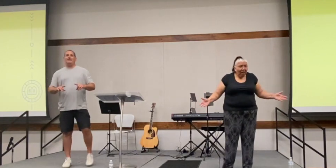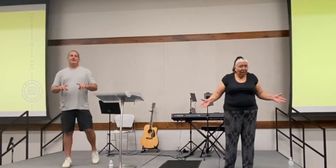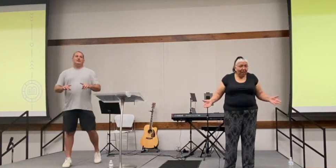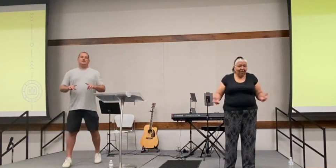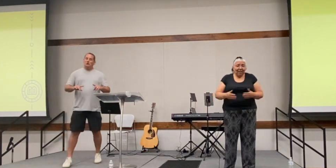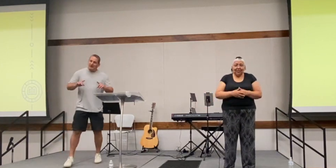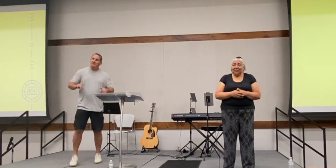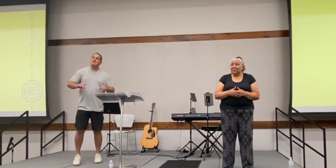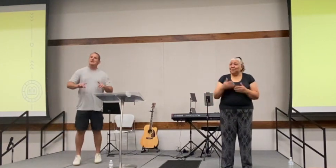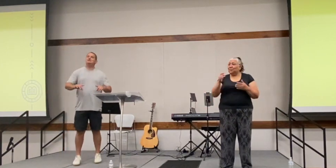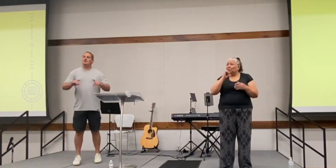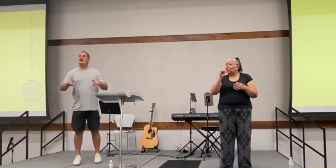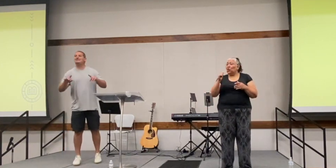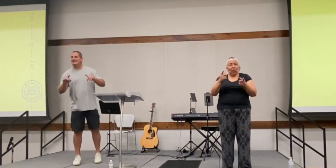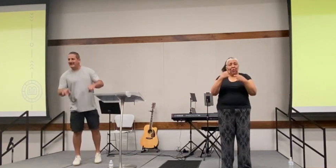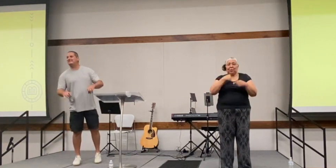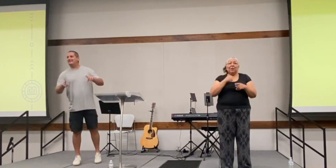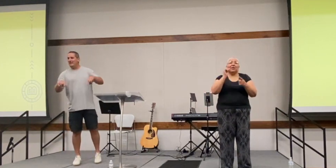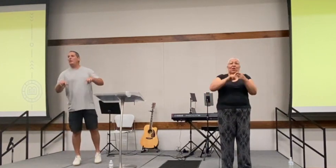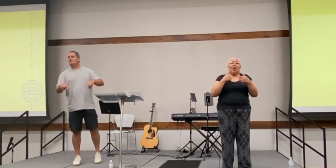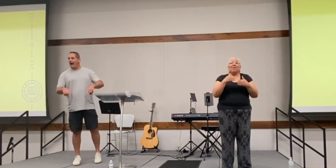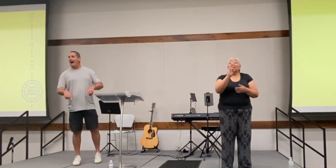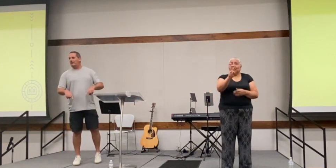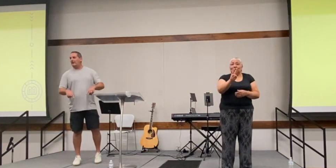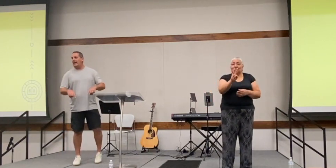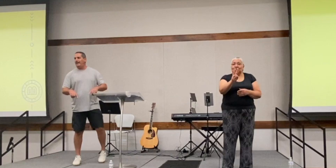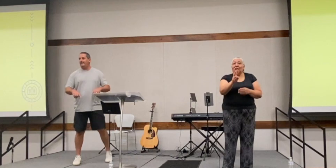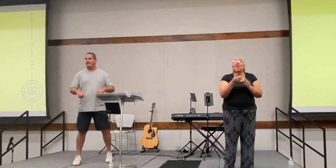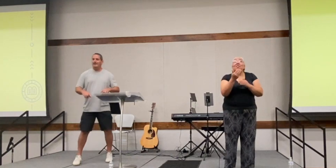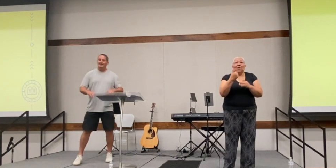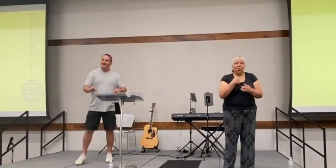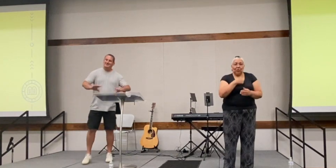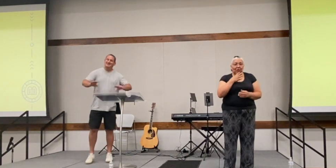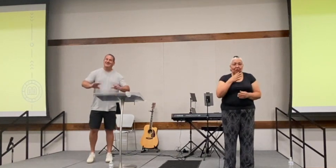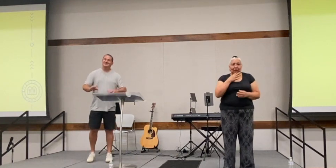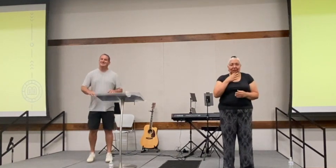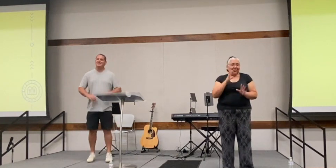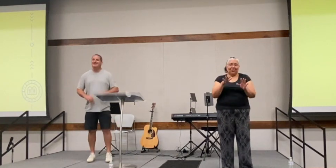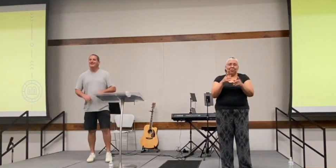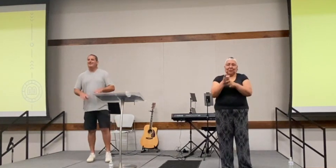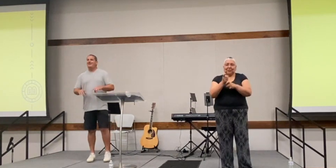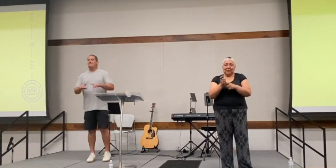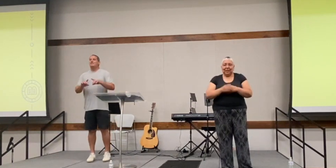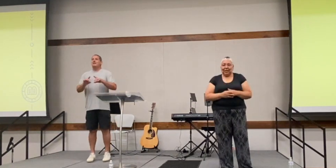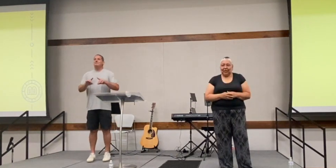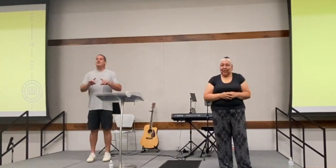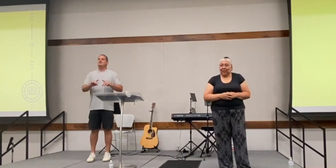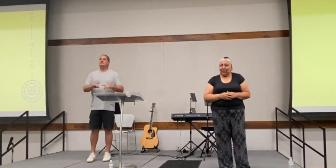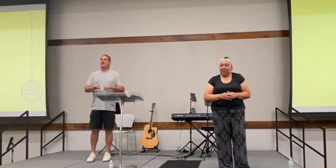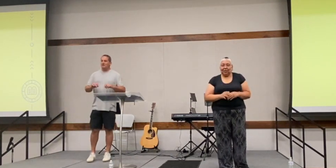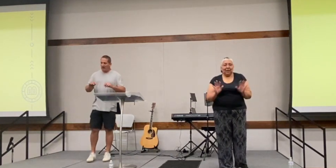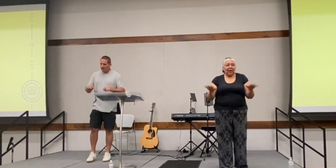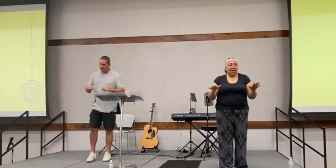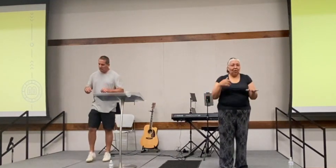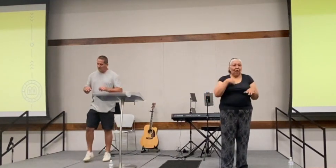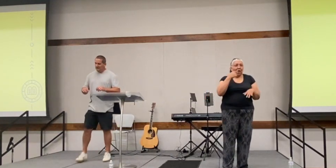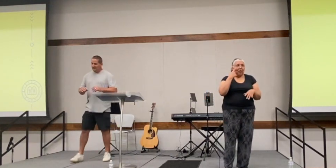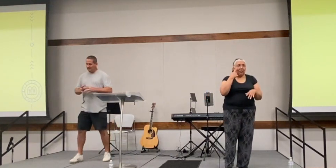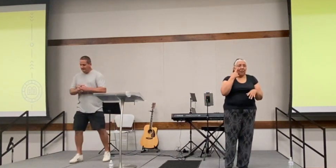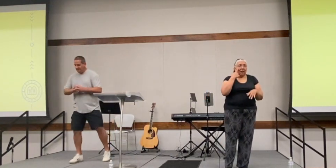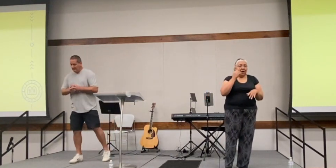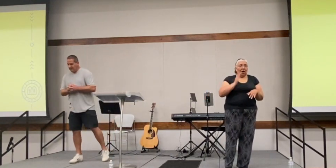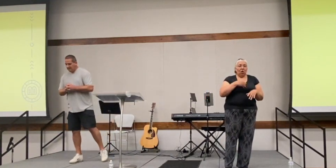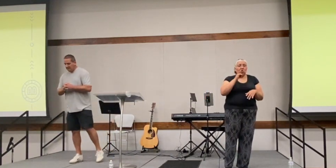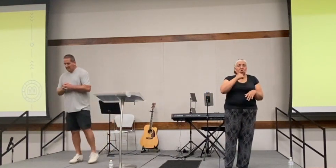made. Don't come to me until you got 6. Then we'll talk, all right? No, I'm just kidding. But here's the thing. So our girls were